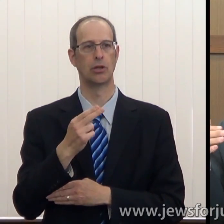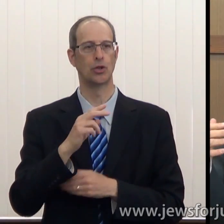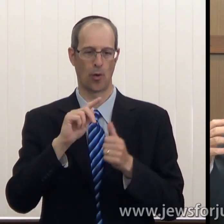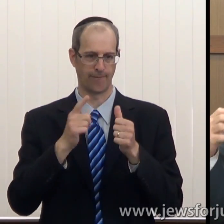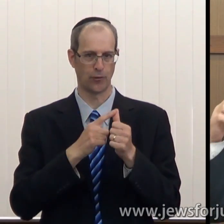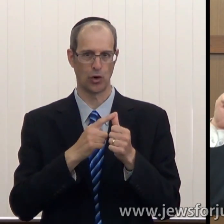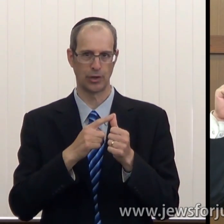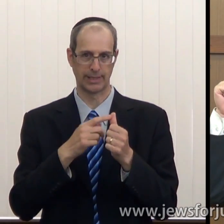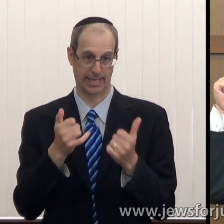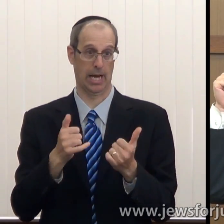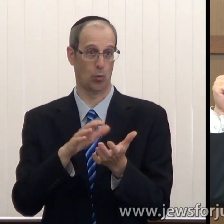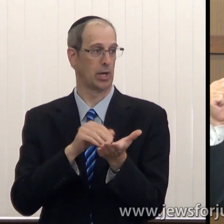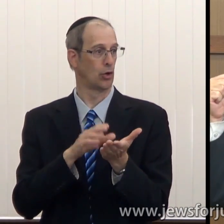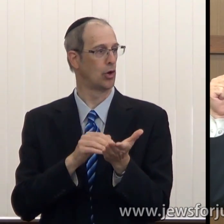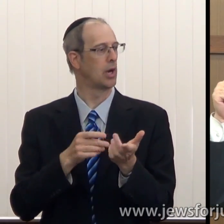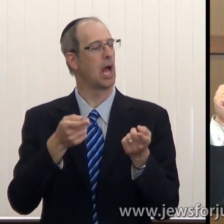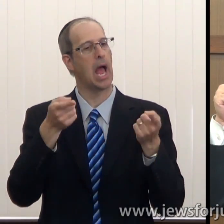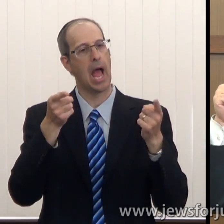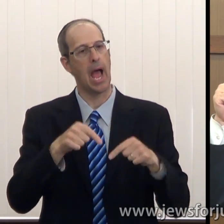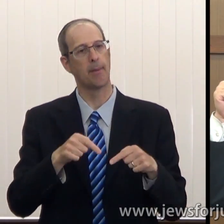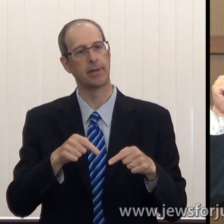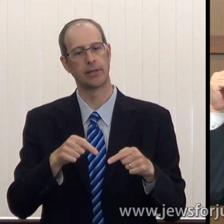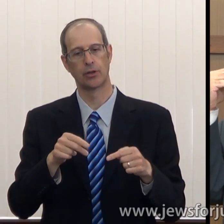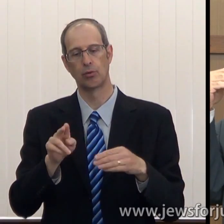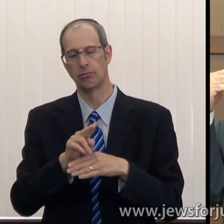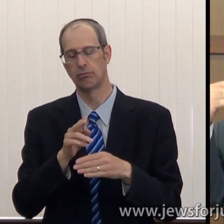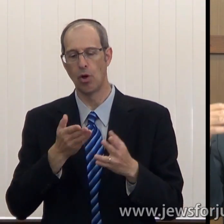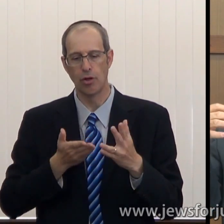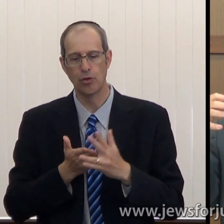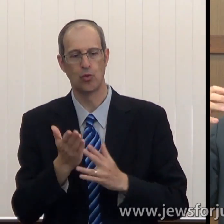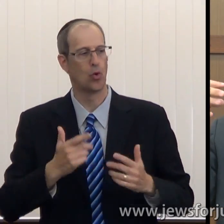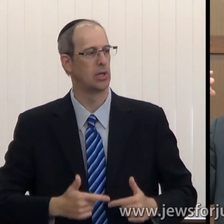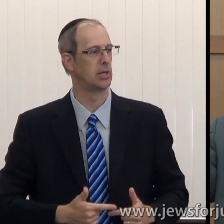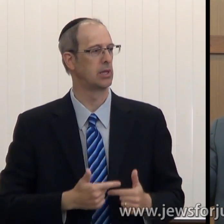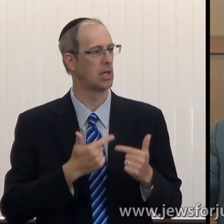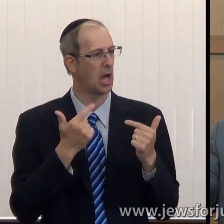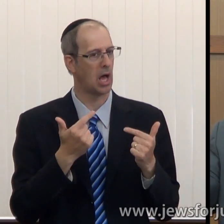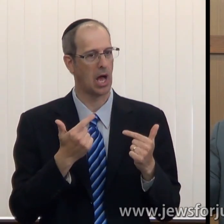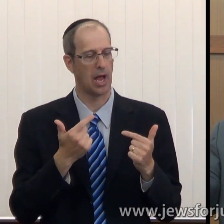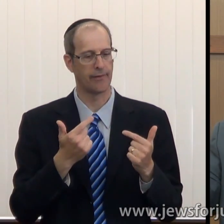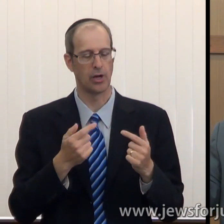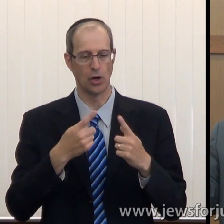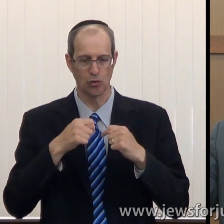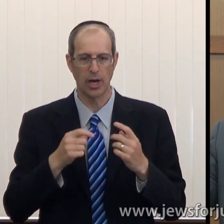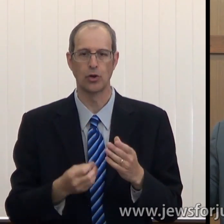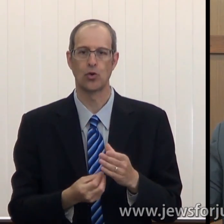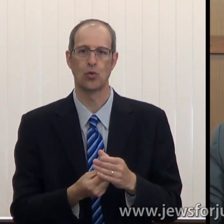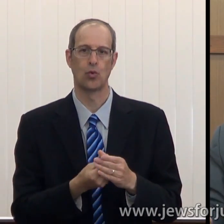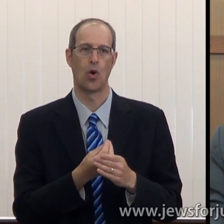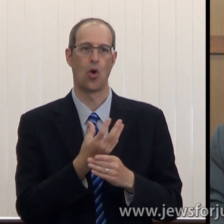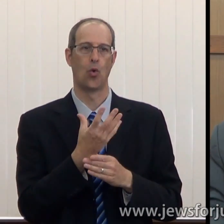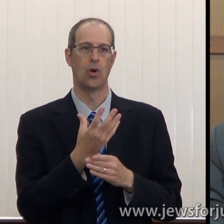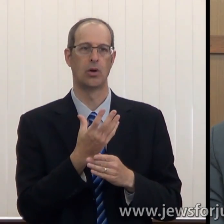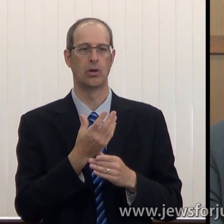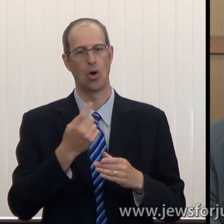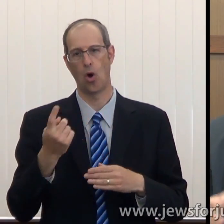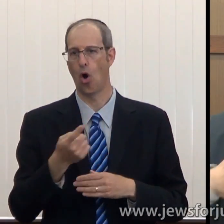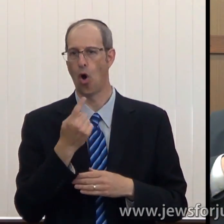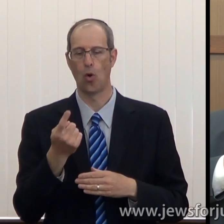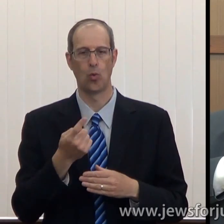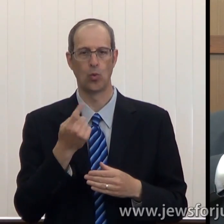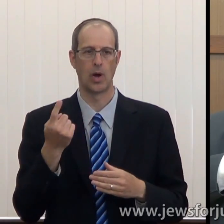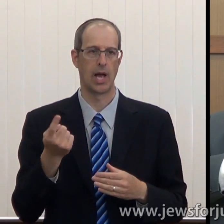learn today is that when we spend our life trying to grow like this, we'll always